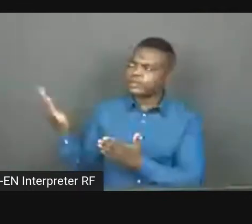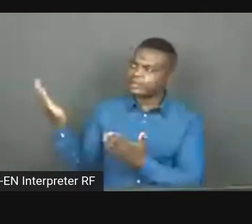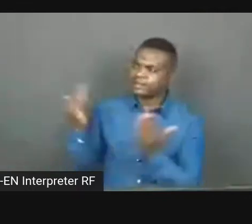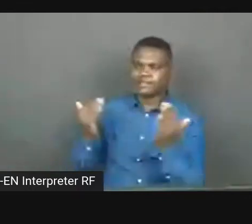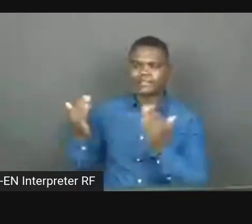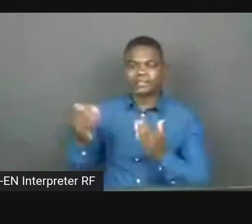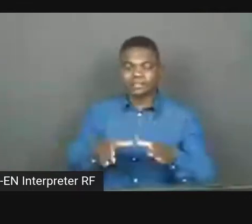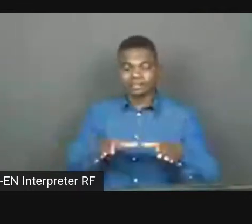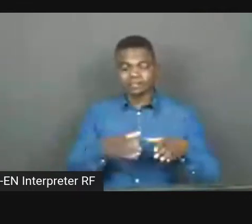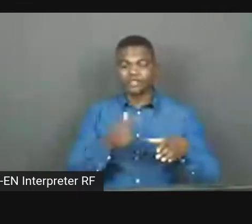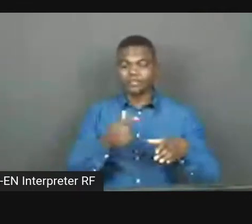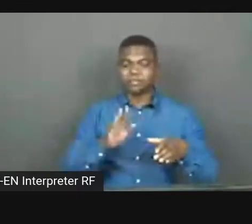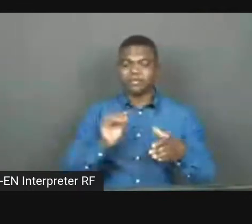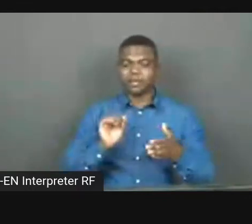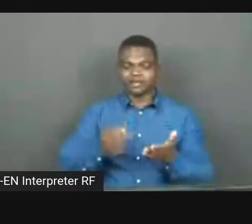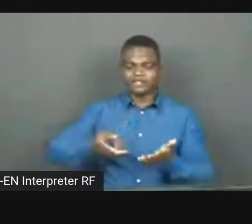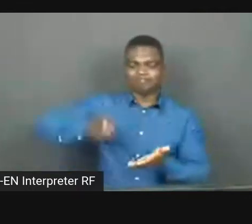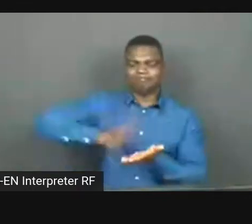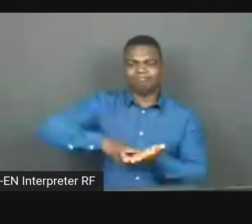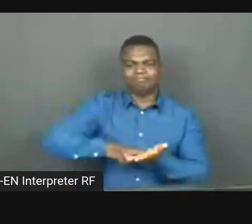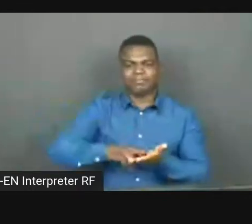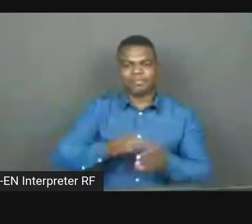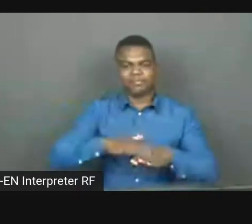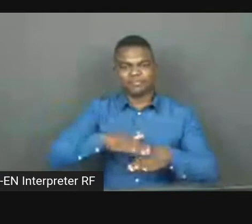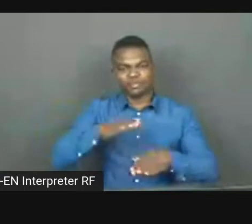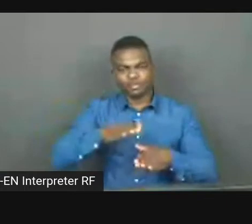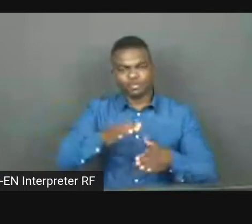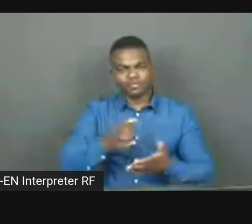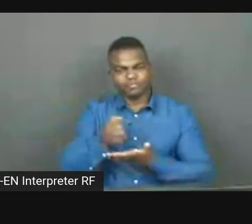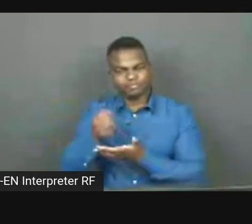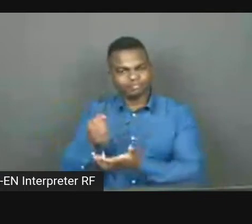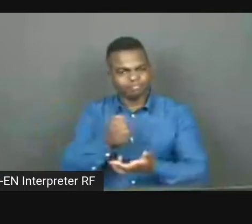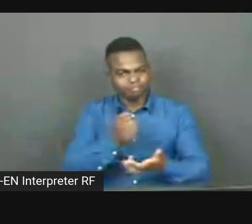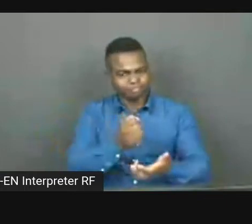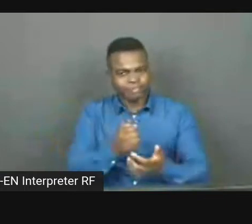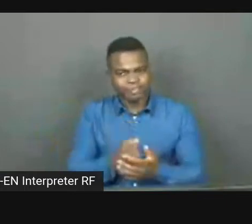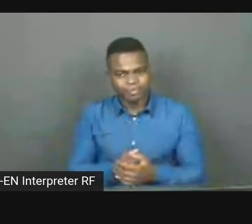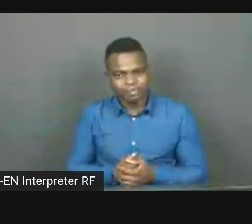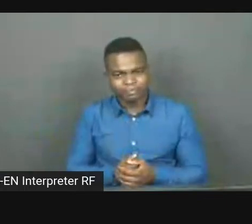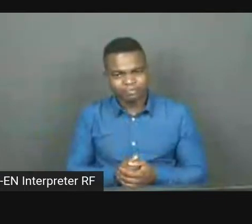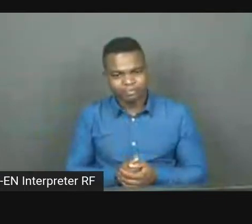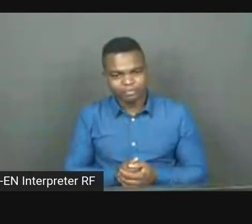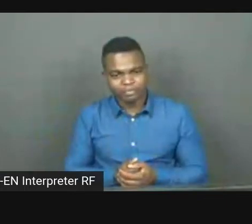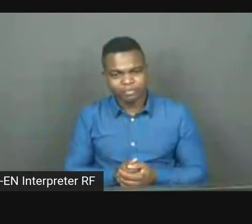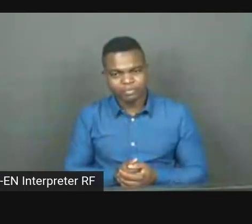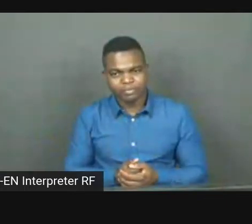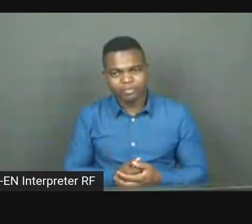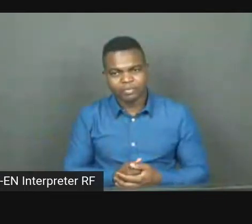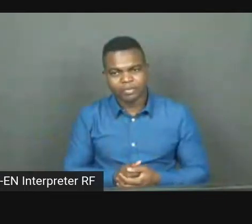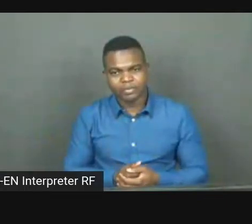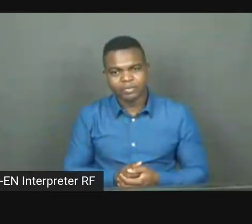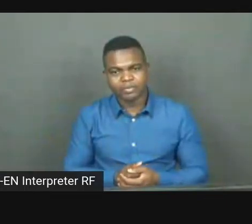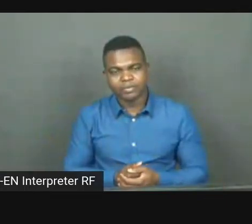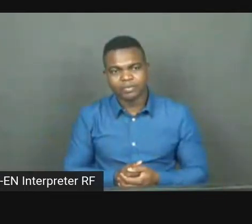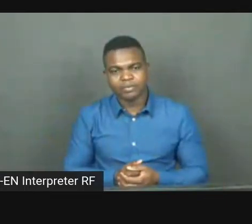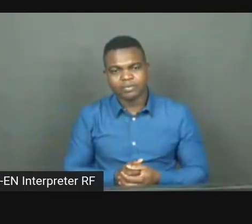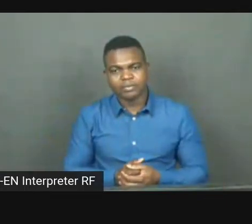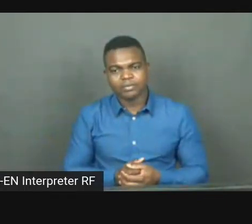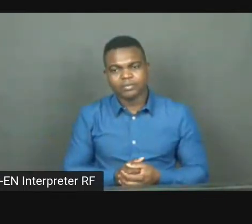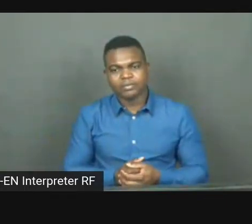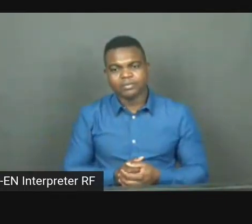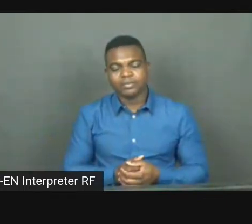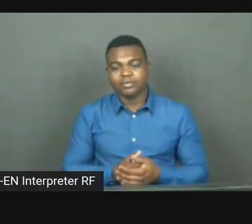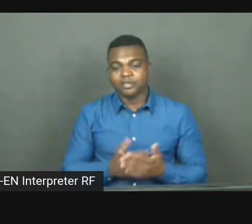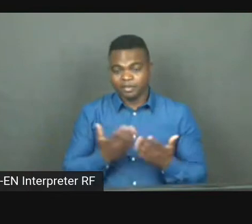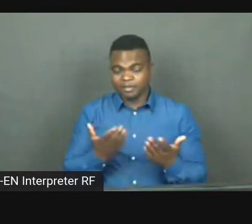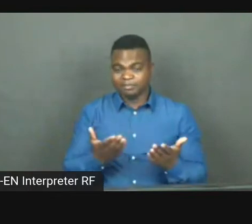we're making progress. And again, who's the signatories of the grand bargain? It's the largest all